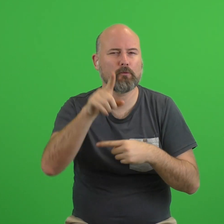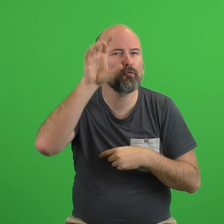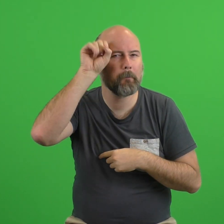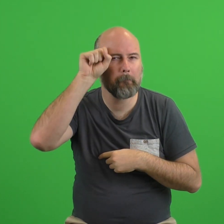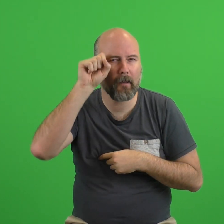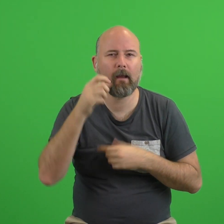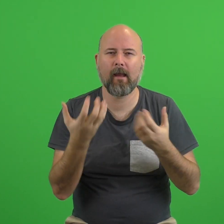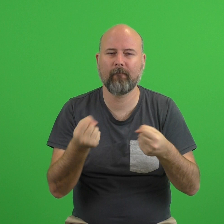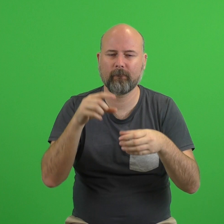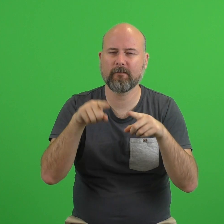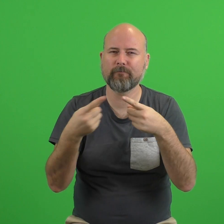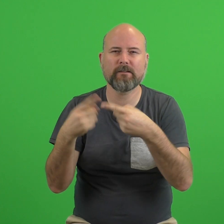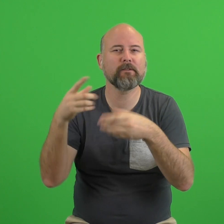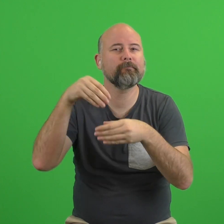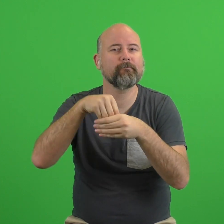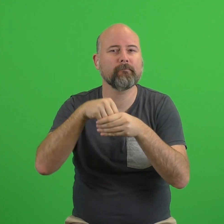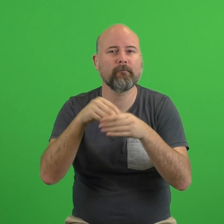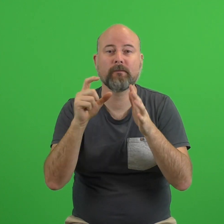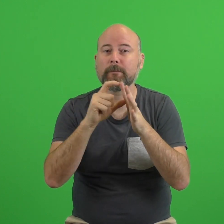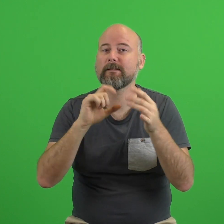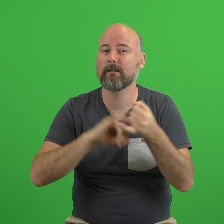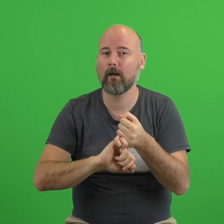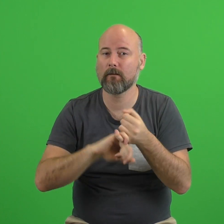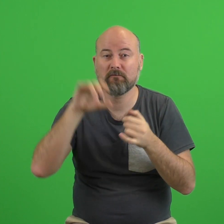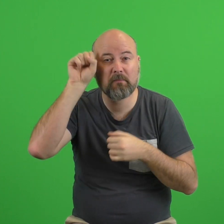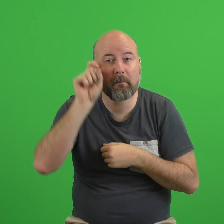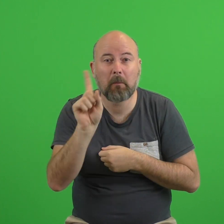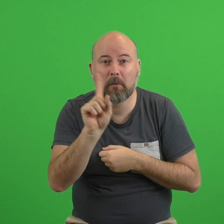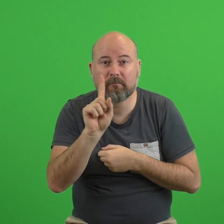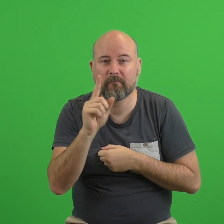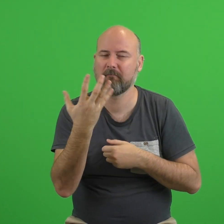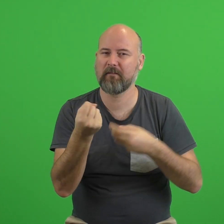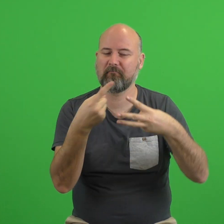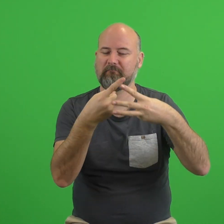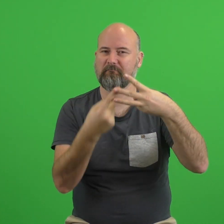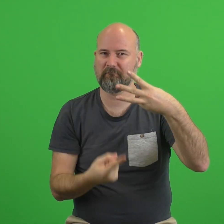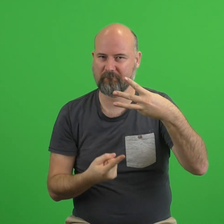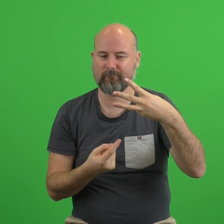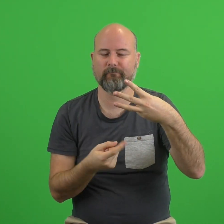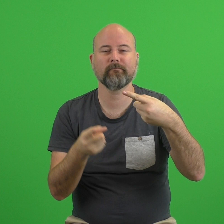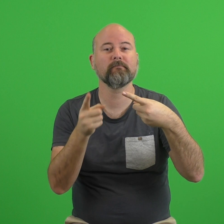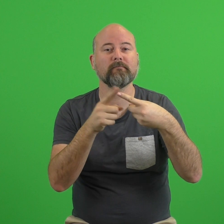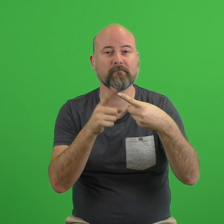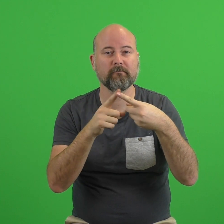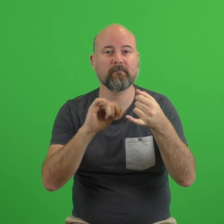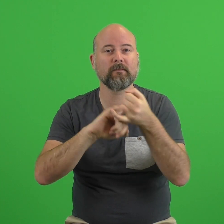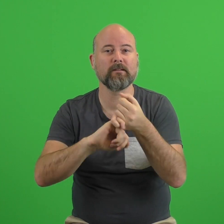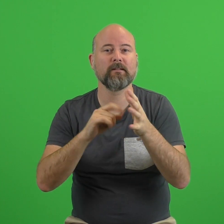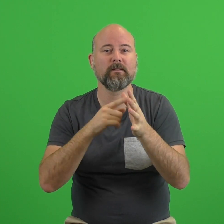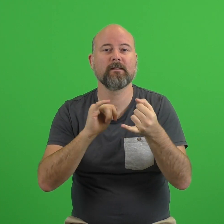or showing activity, and this is an important point to remember. It's also important to remember that we have different kinds of depicting signs that help to make our